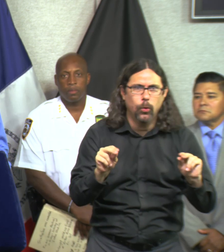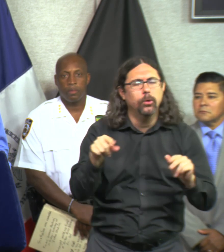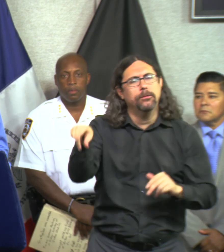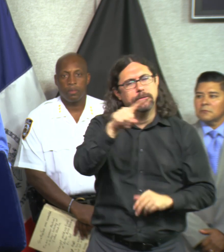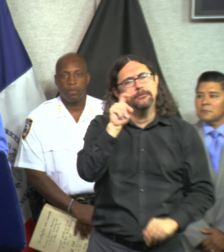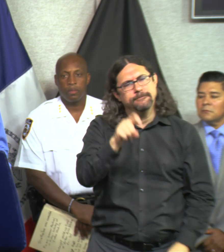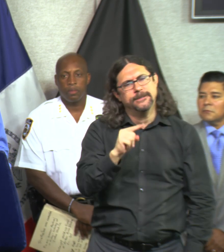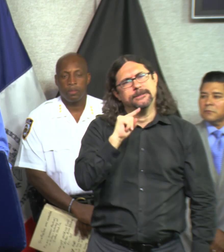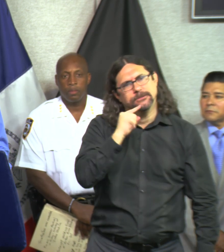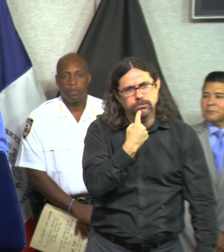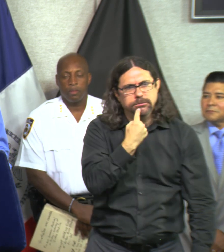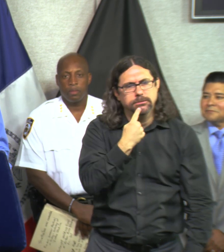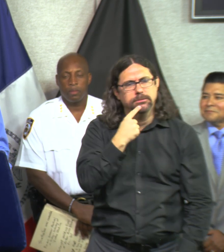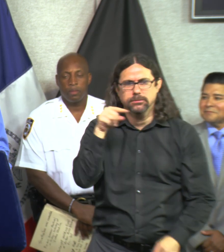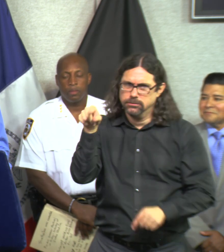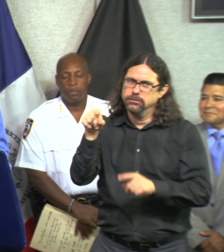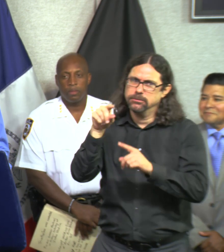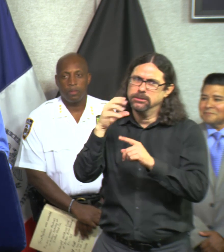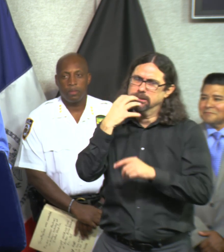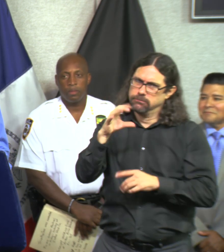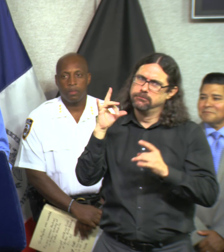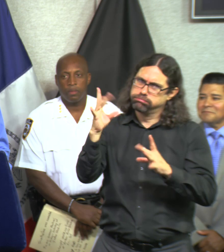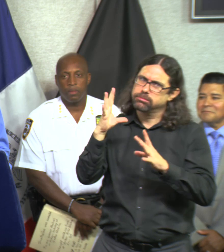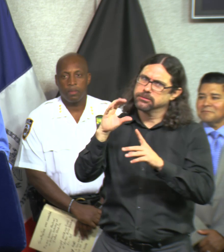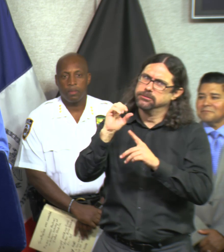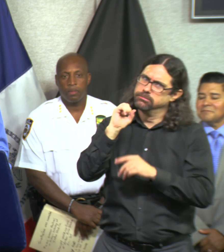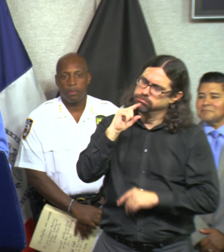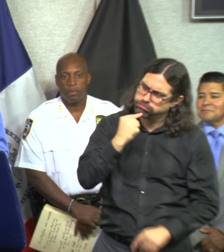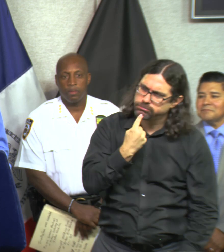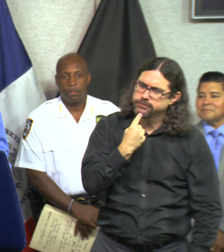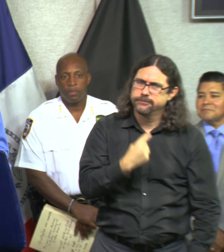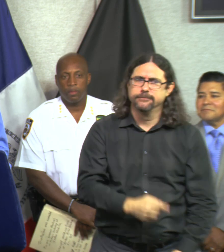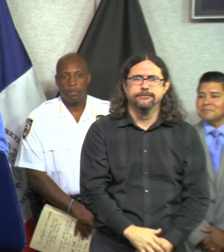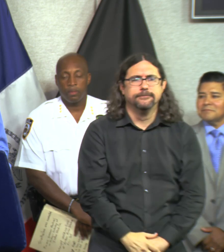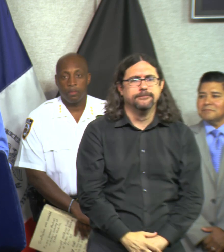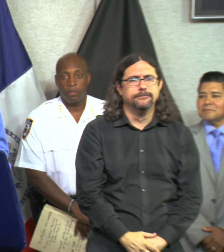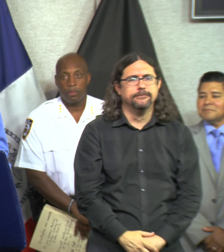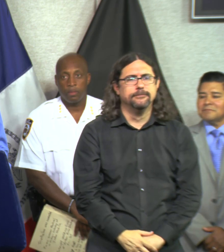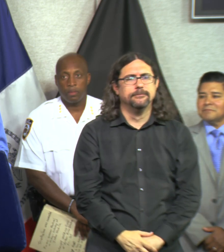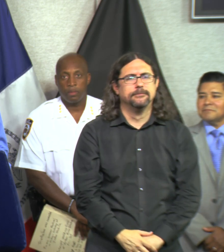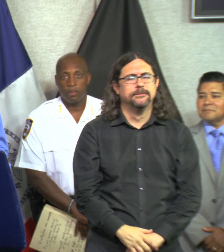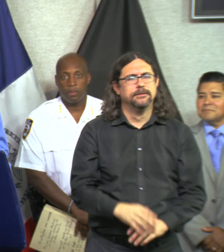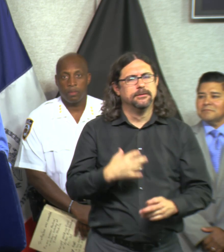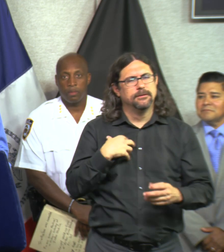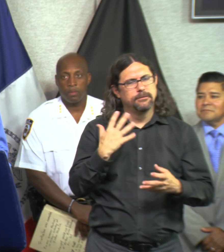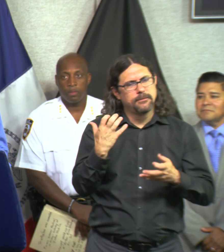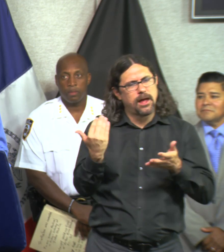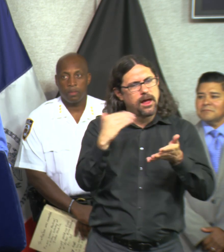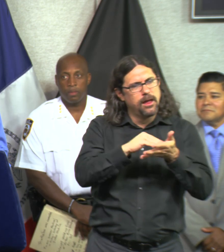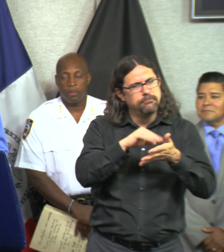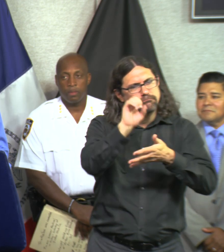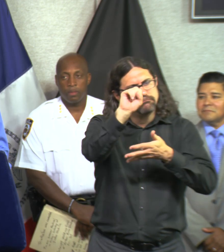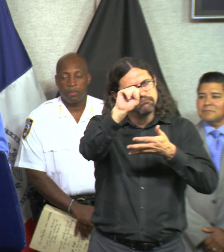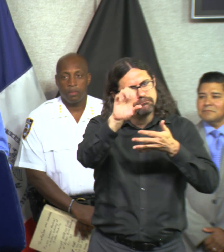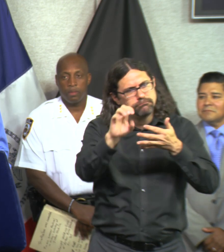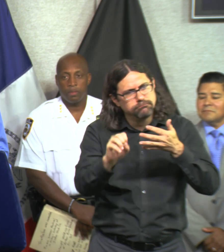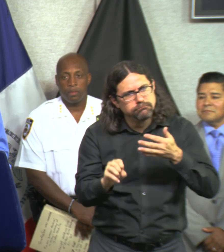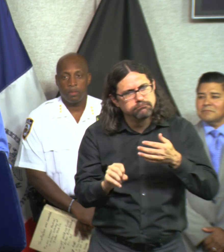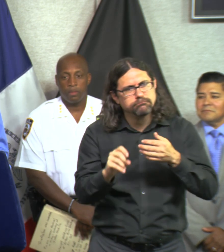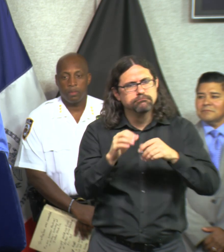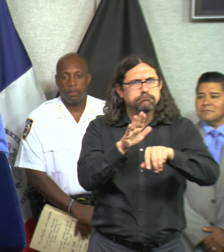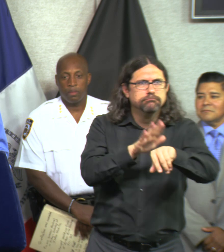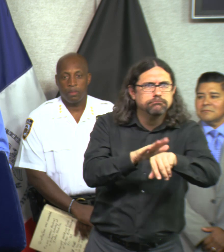number of New Yorkers. I'm going to go over, again, all of the tips we're giving, all the recommendations we're giving, all